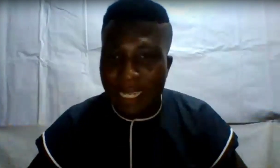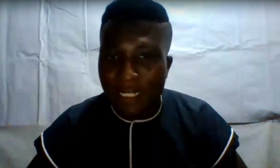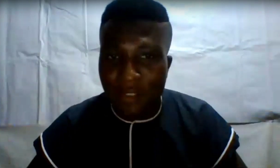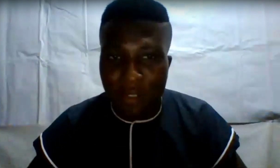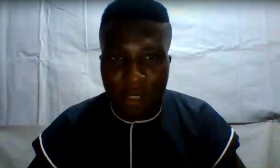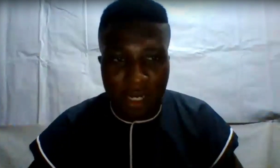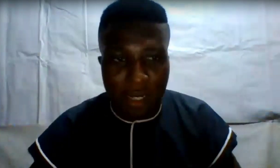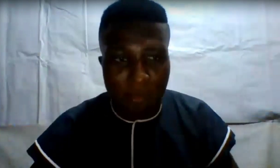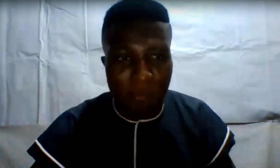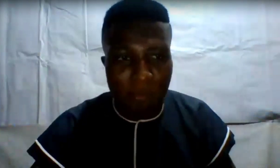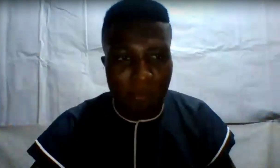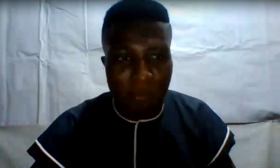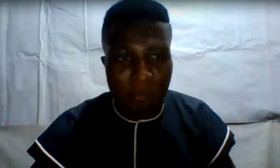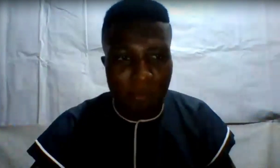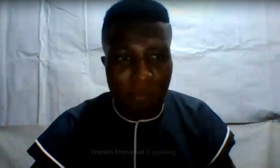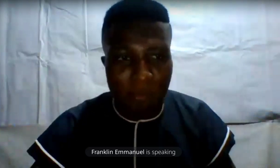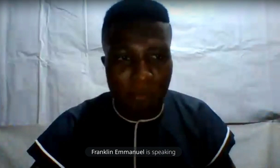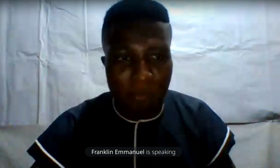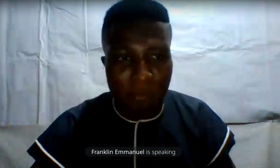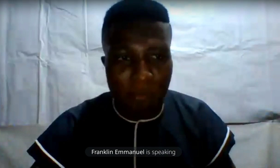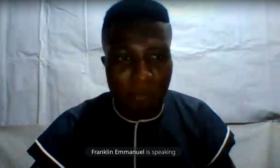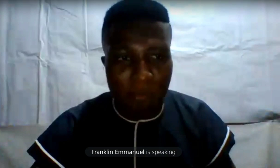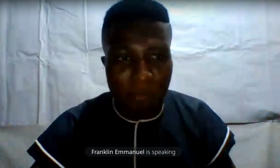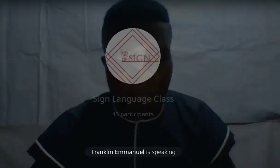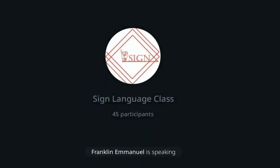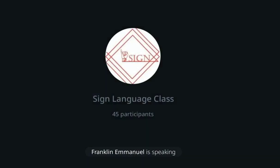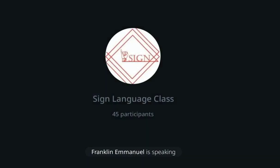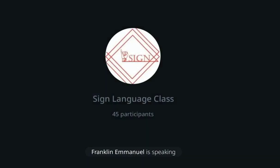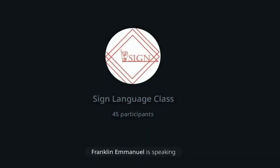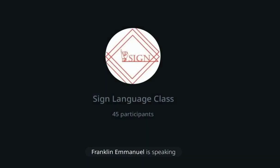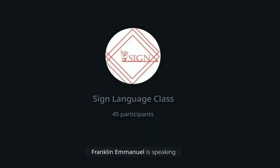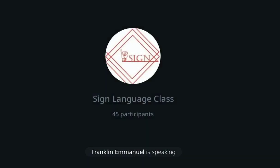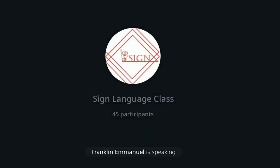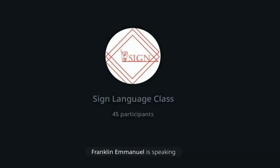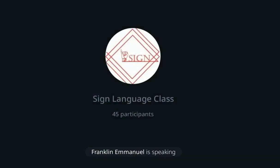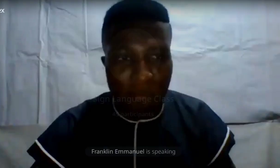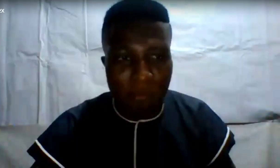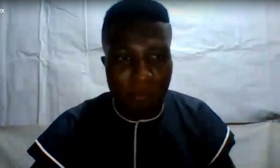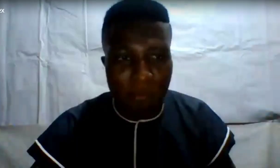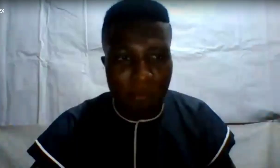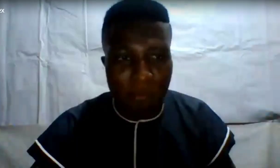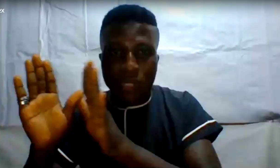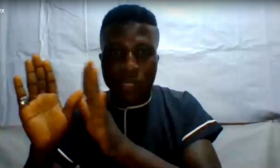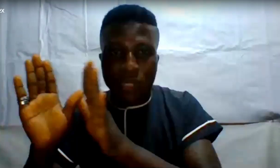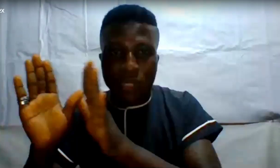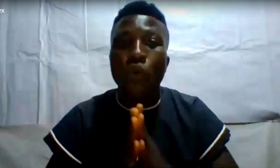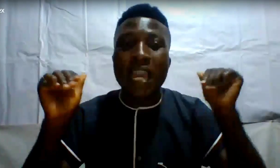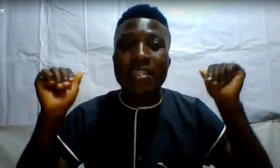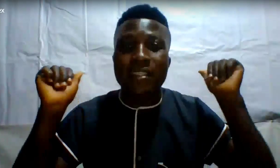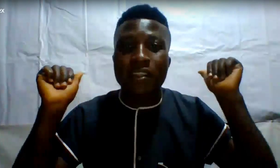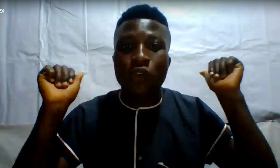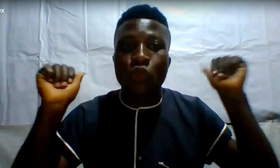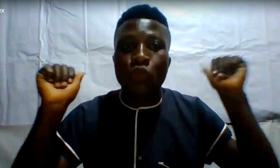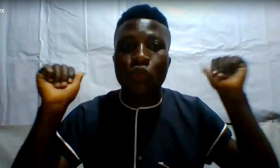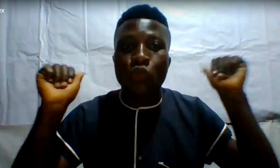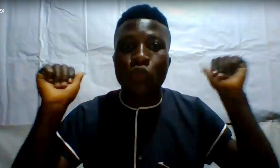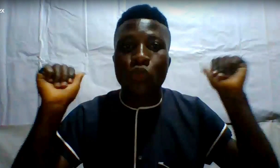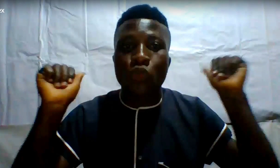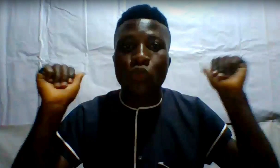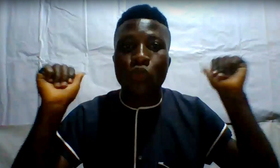okay? Quickly, let's go. Guys, we said A like this, okay? If you missed it before, please catch up now. A,